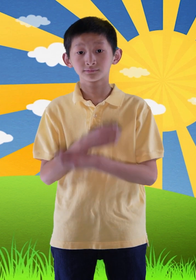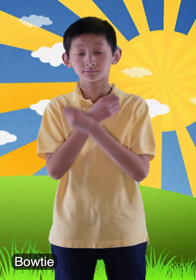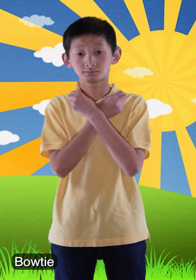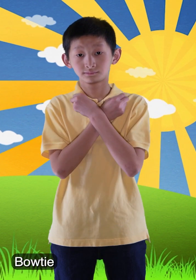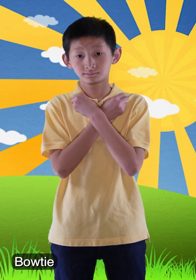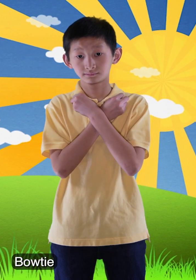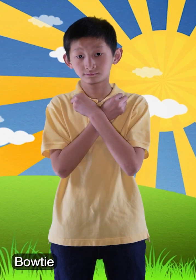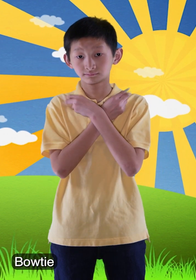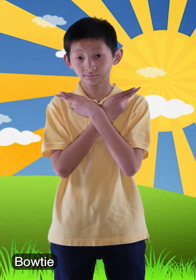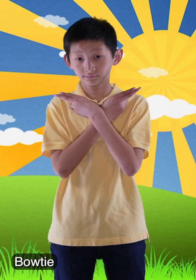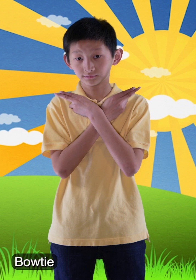Bow tie.